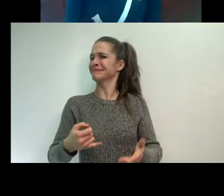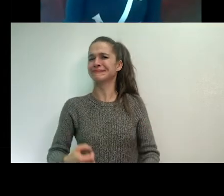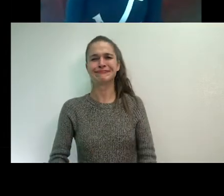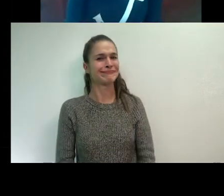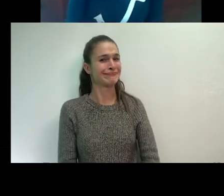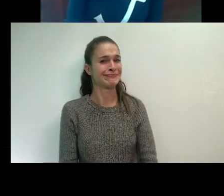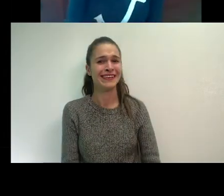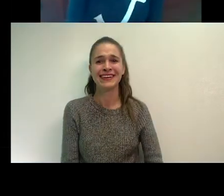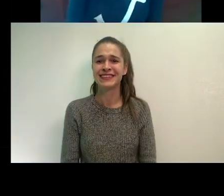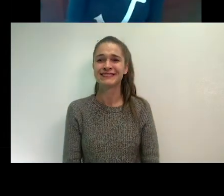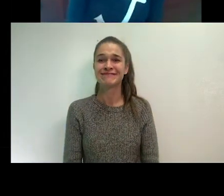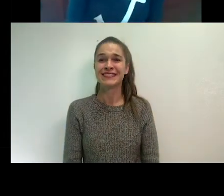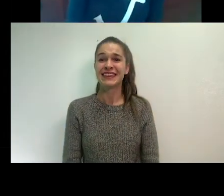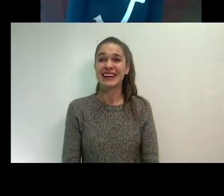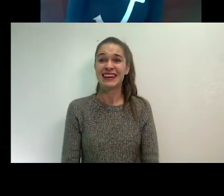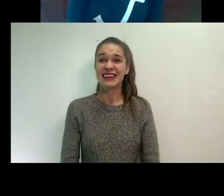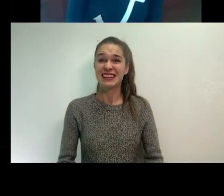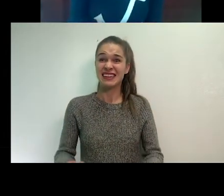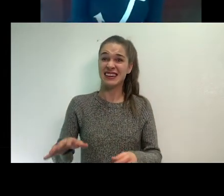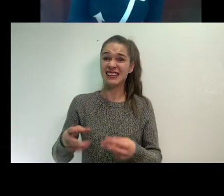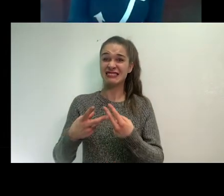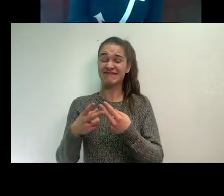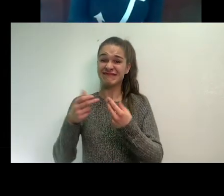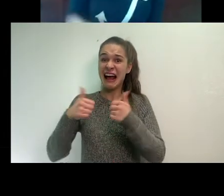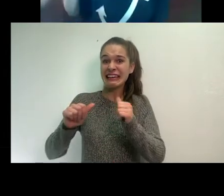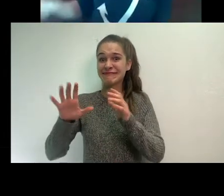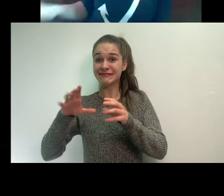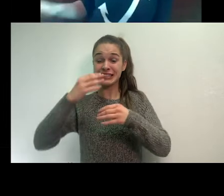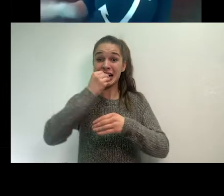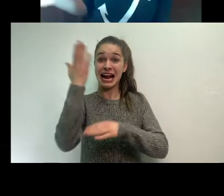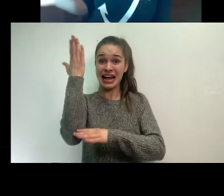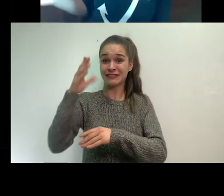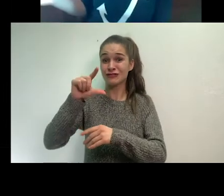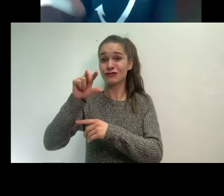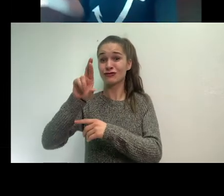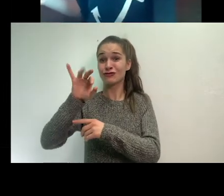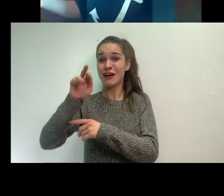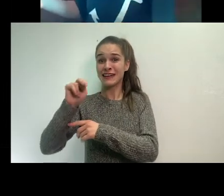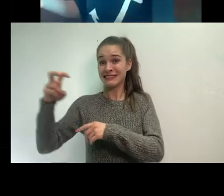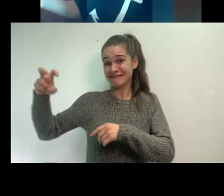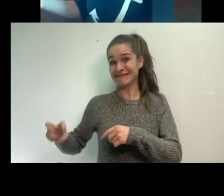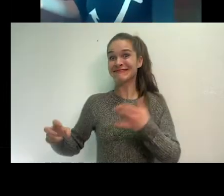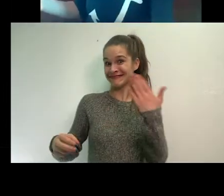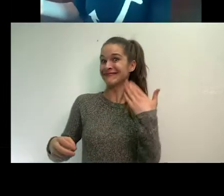She even saved Griffin Emery a seat at lunch. You can sit here.